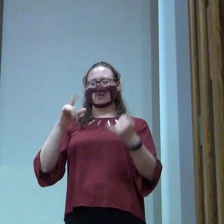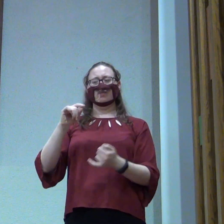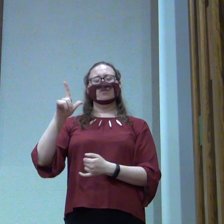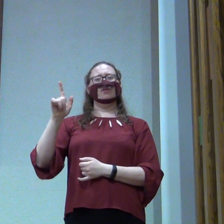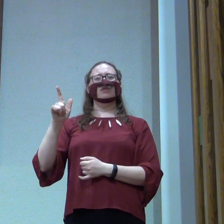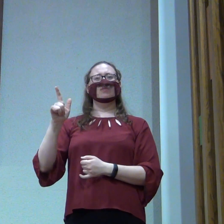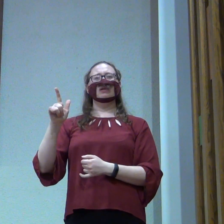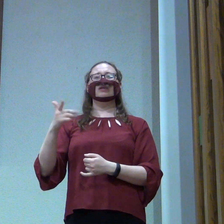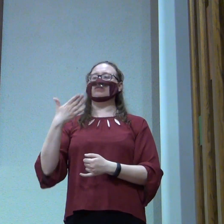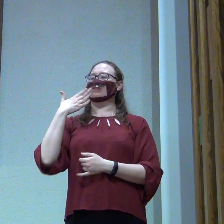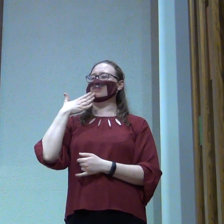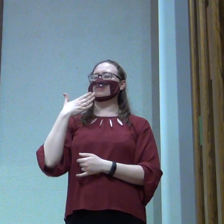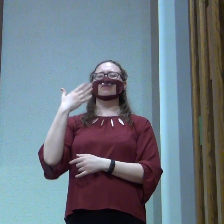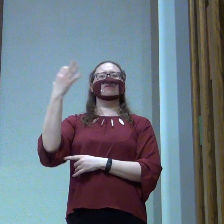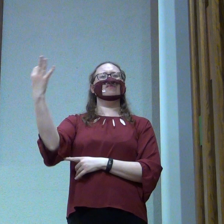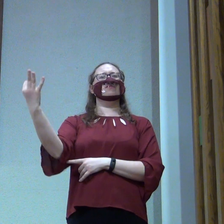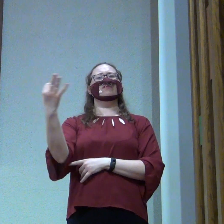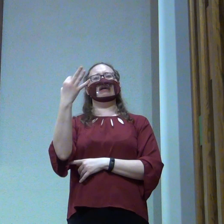on Good Friday.